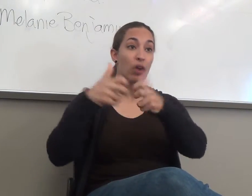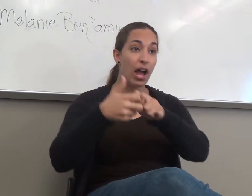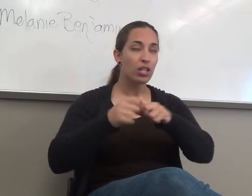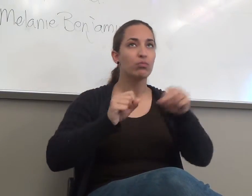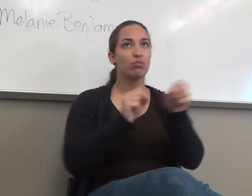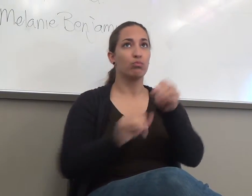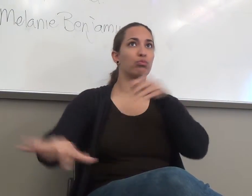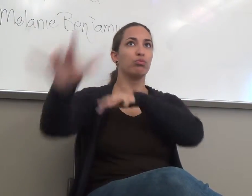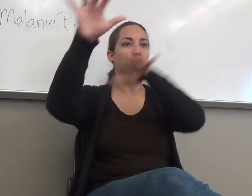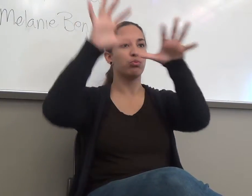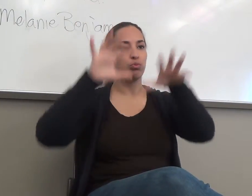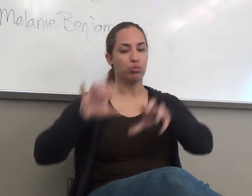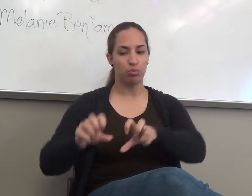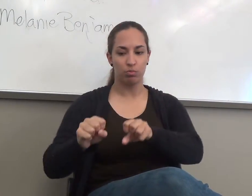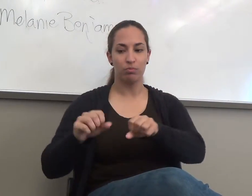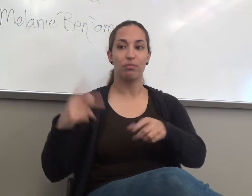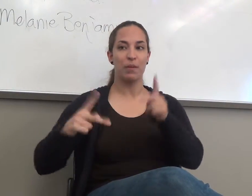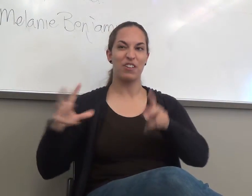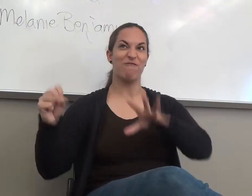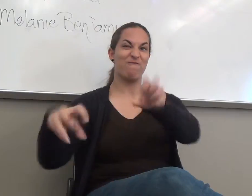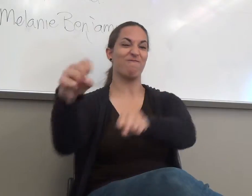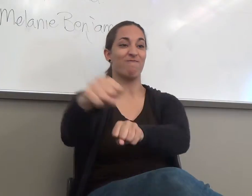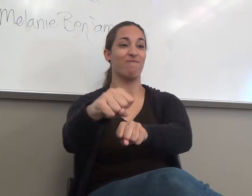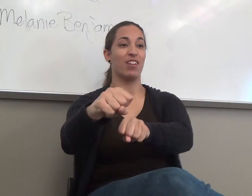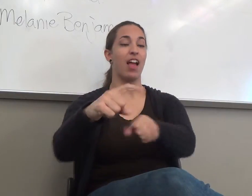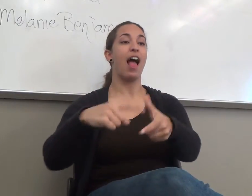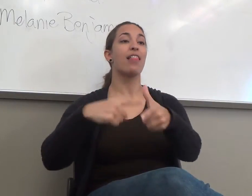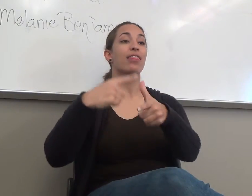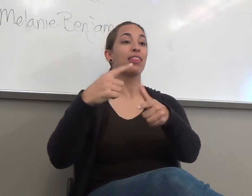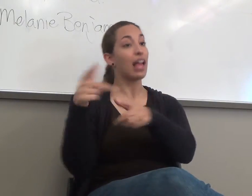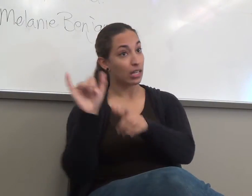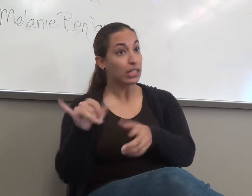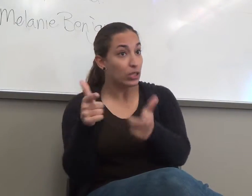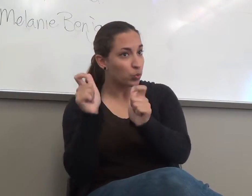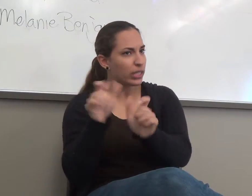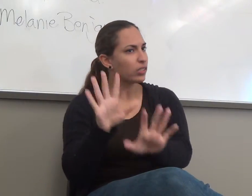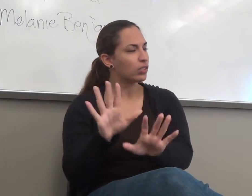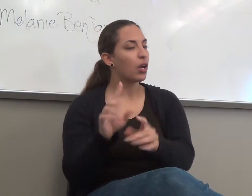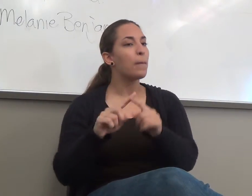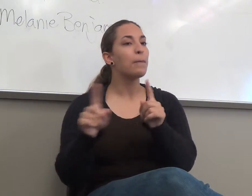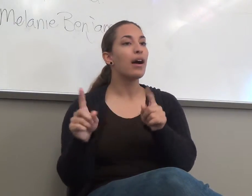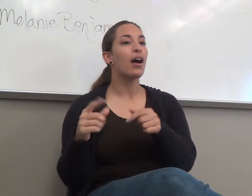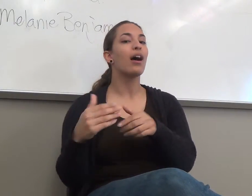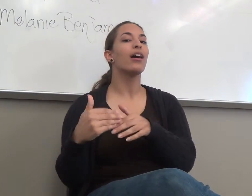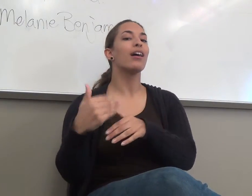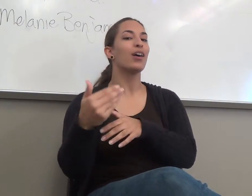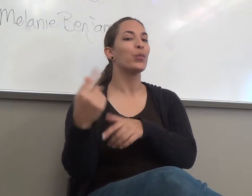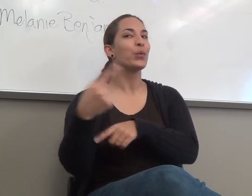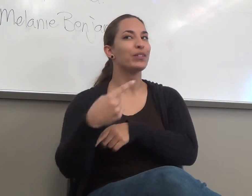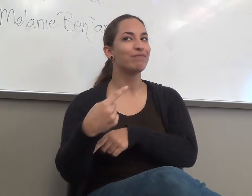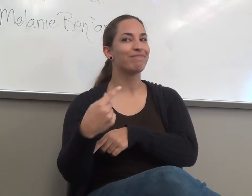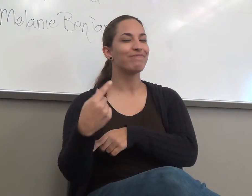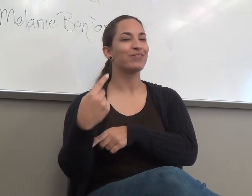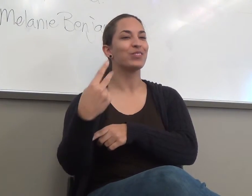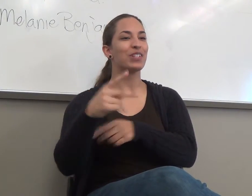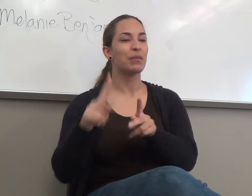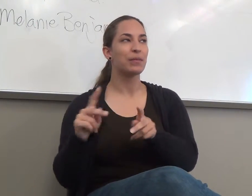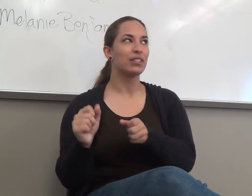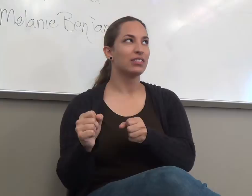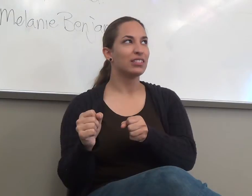crashes, these people do this, that is real quick. But then in the following days, a few people returned